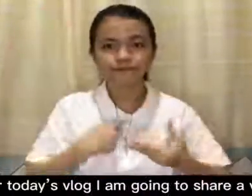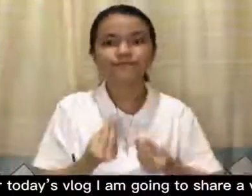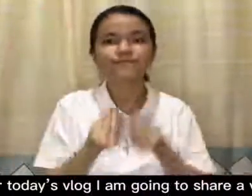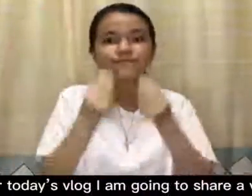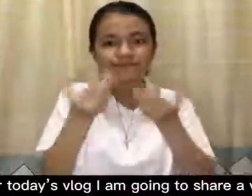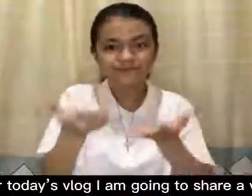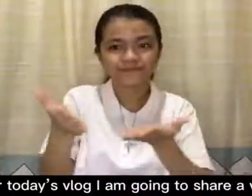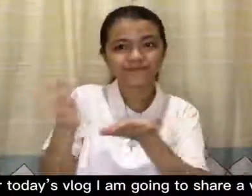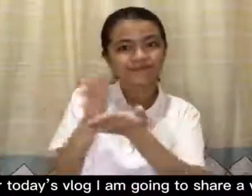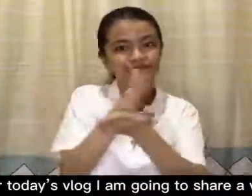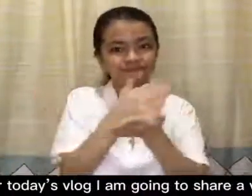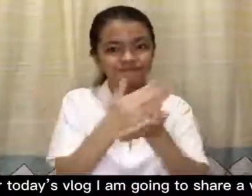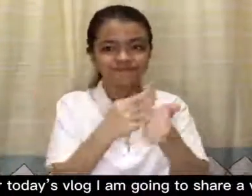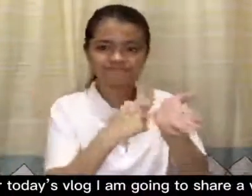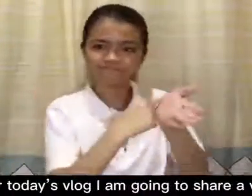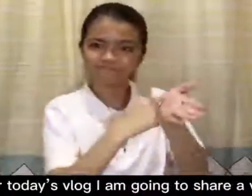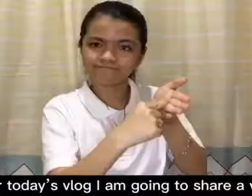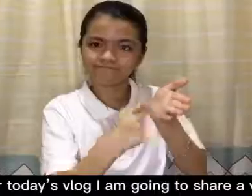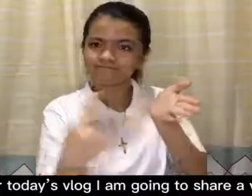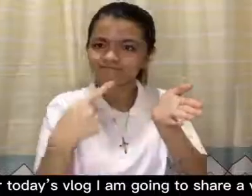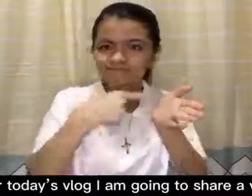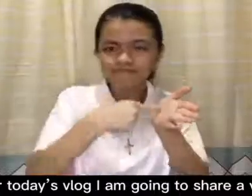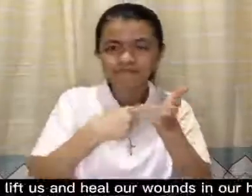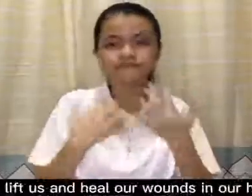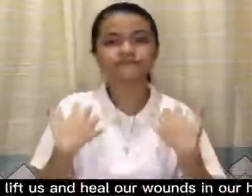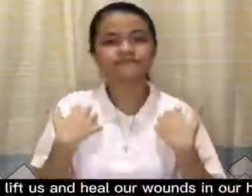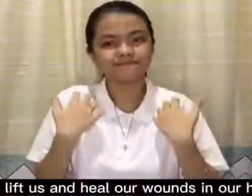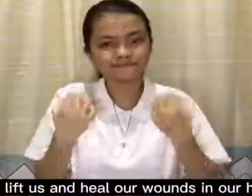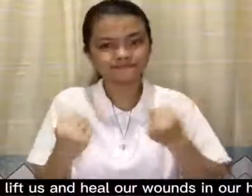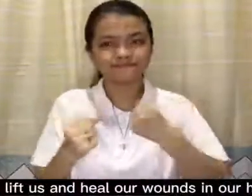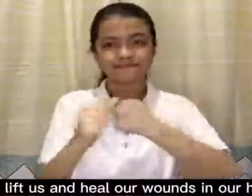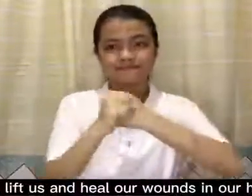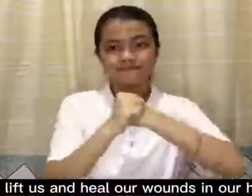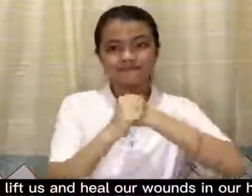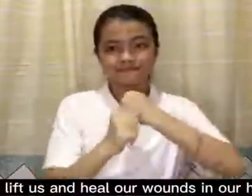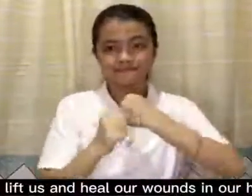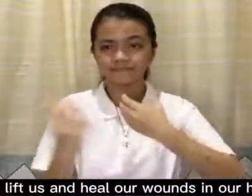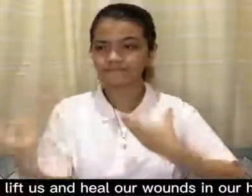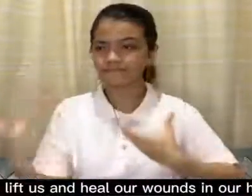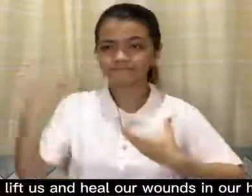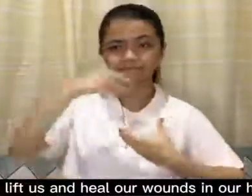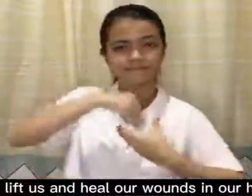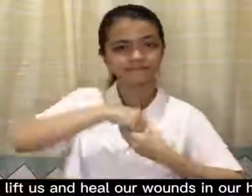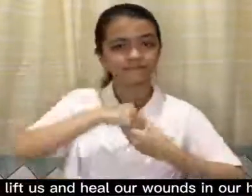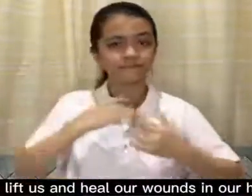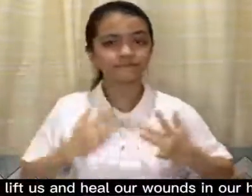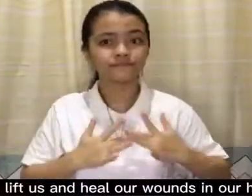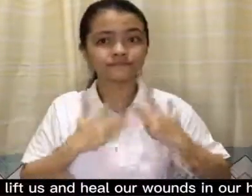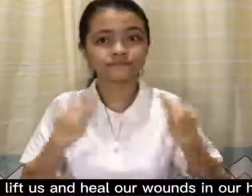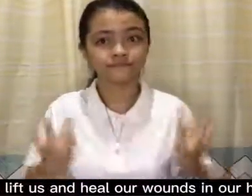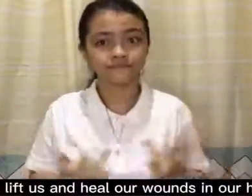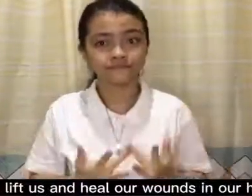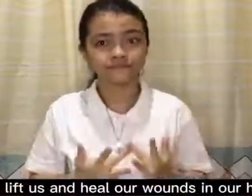Lord, I come to you Let my heart be changed